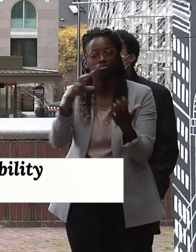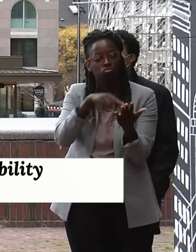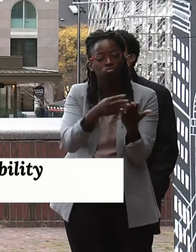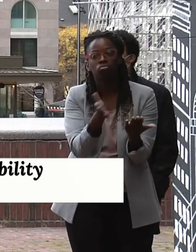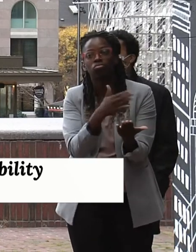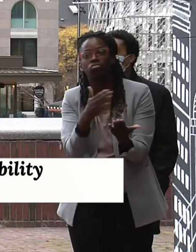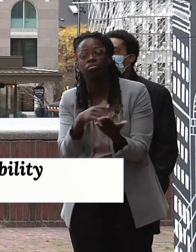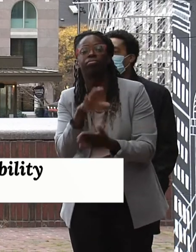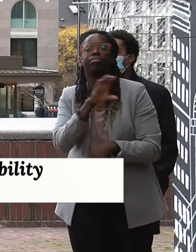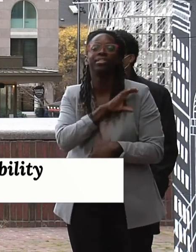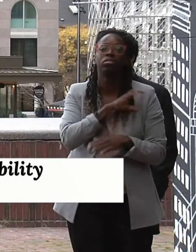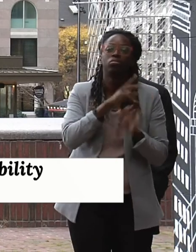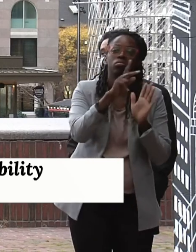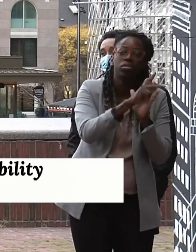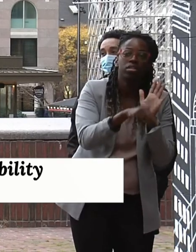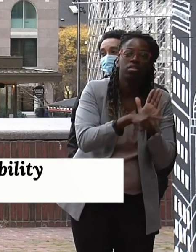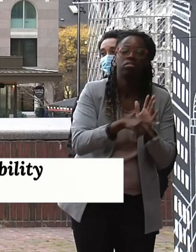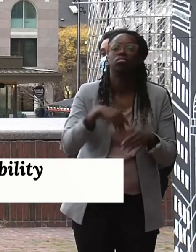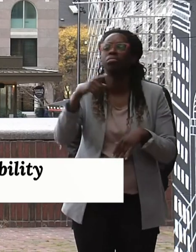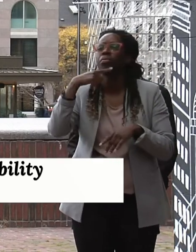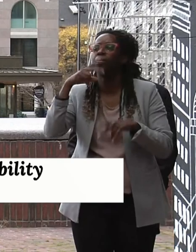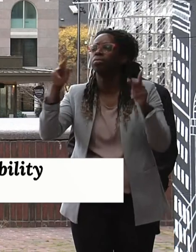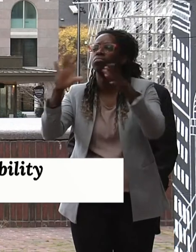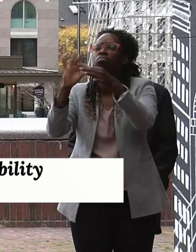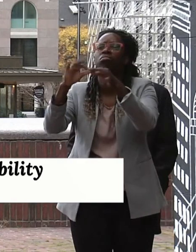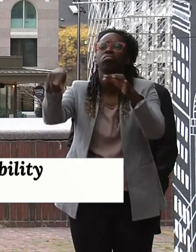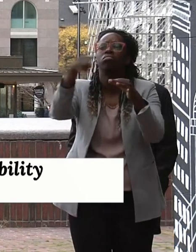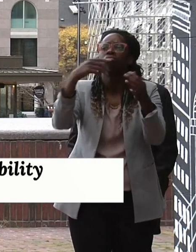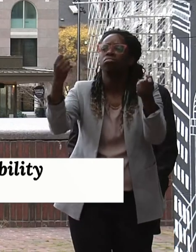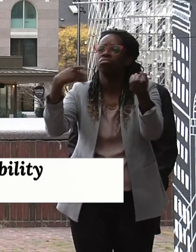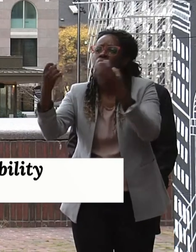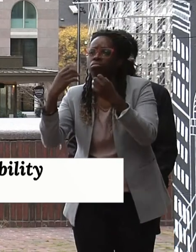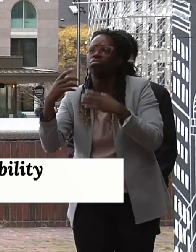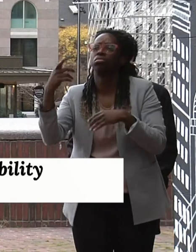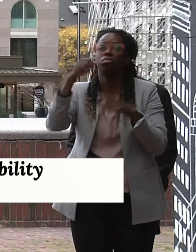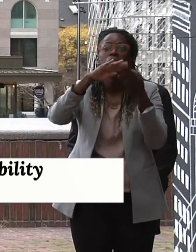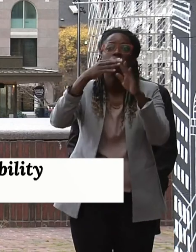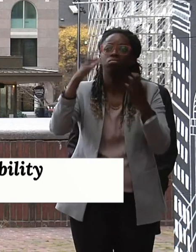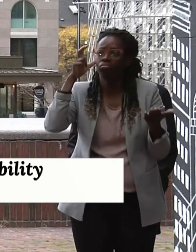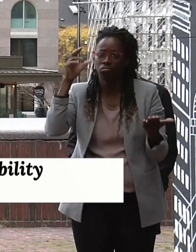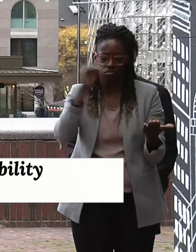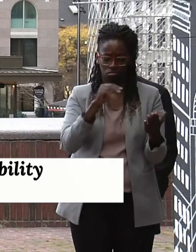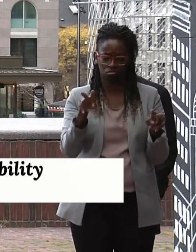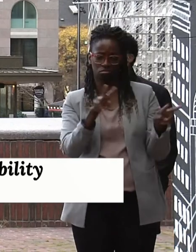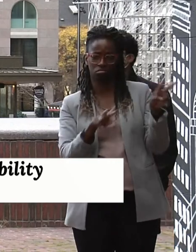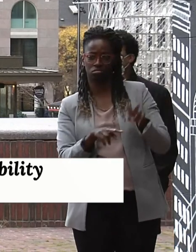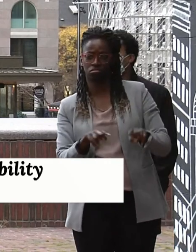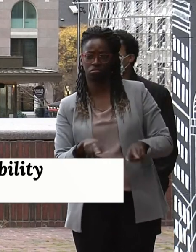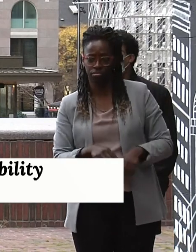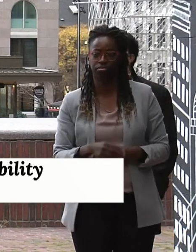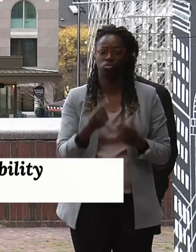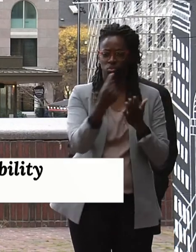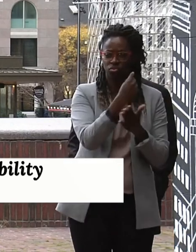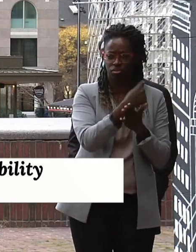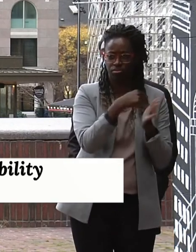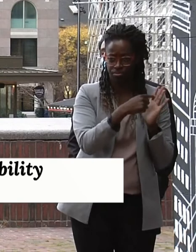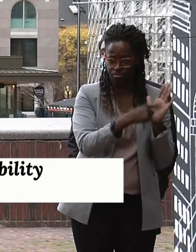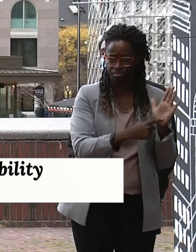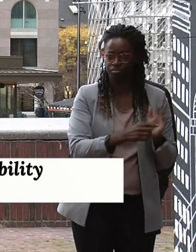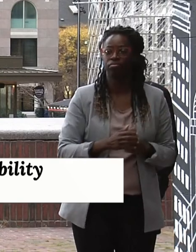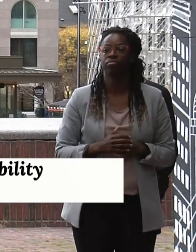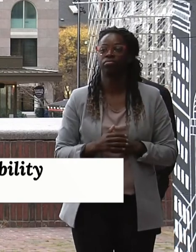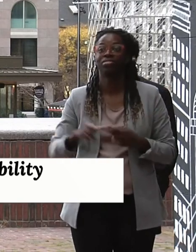input, publish reports on the BPD's progress and other functions. The second order is to take what was our co-op board and turn